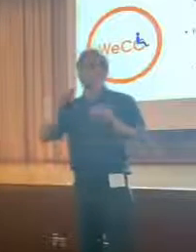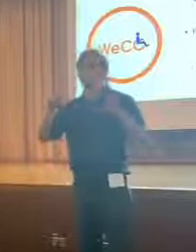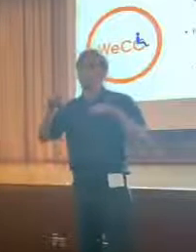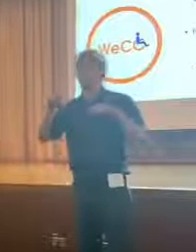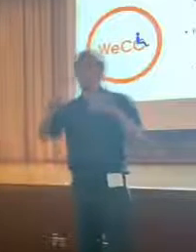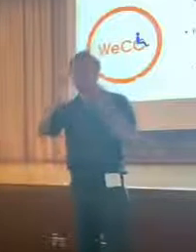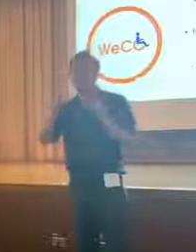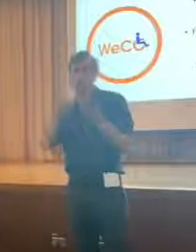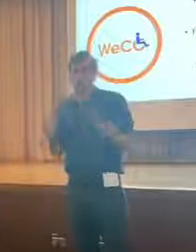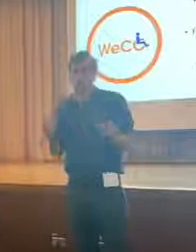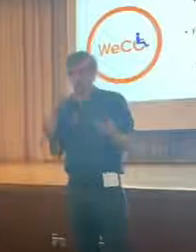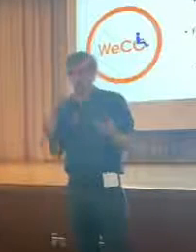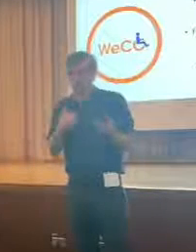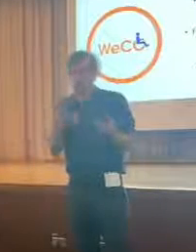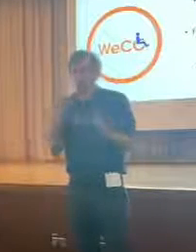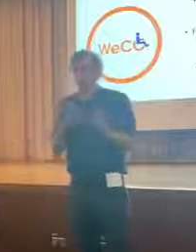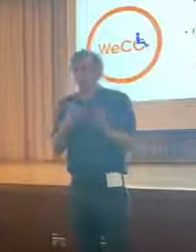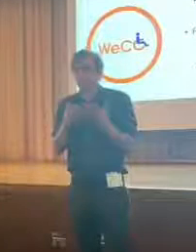the WeCo,